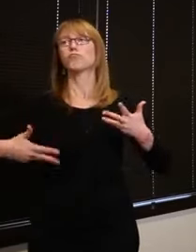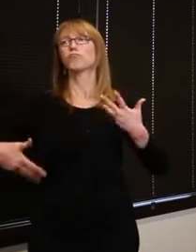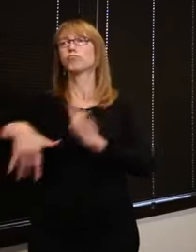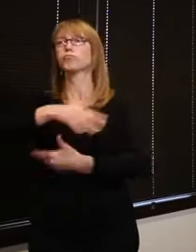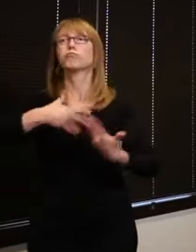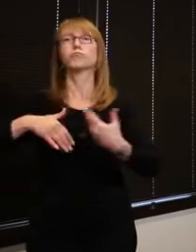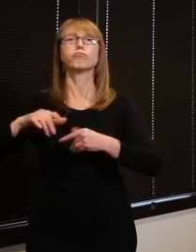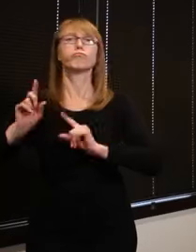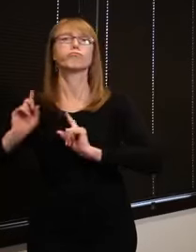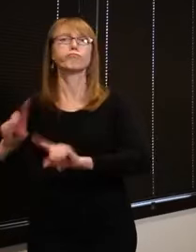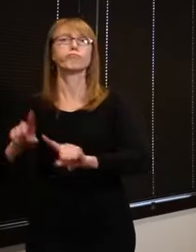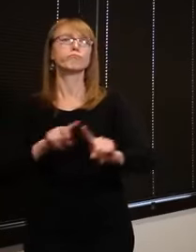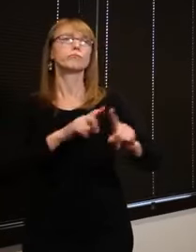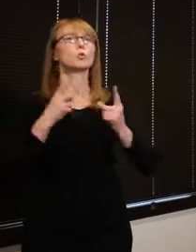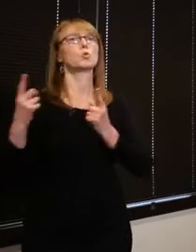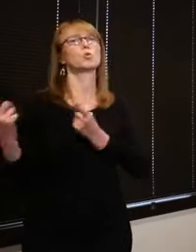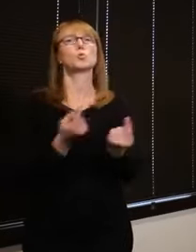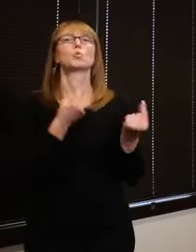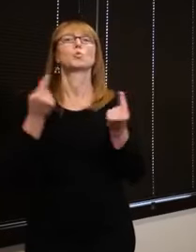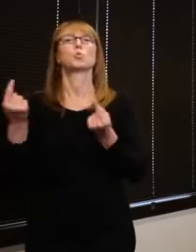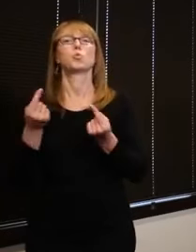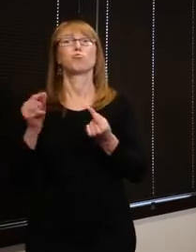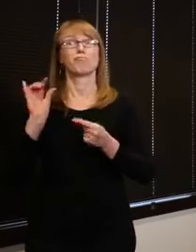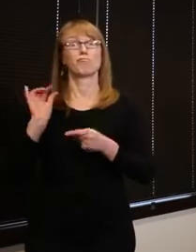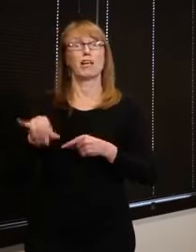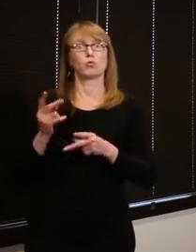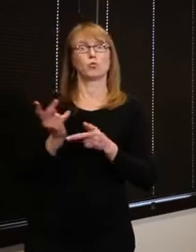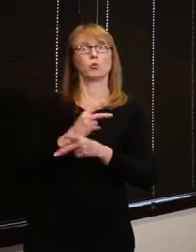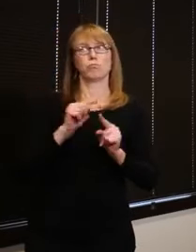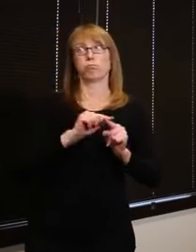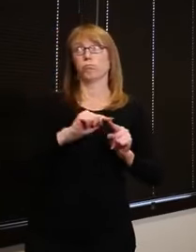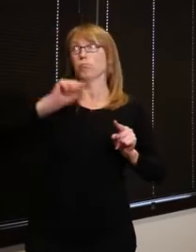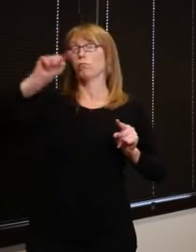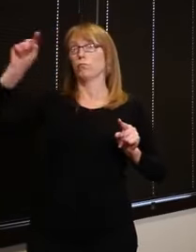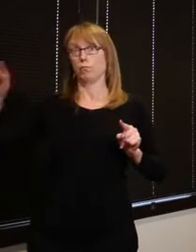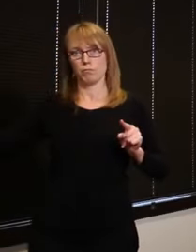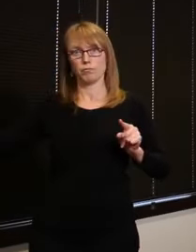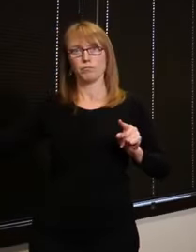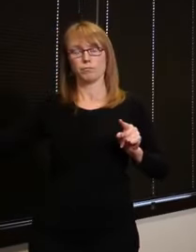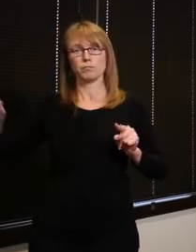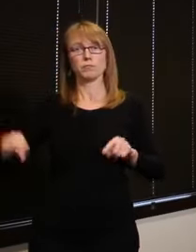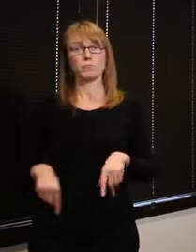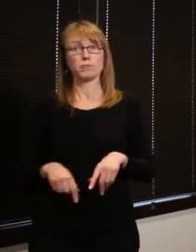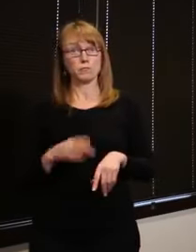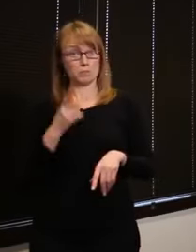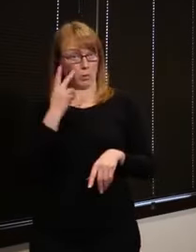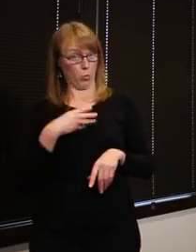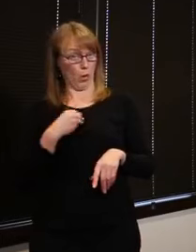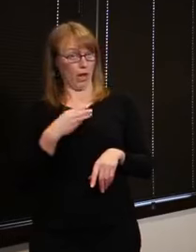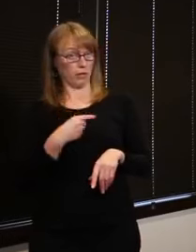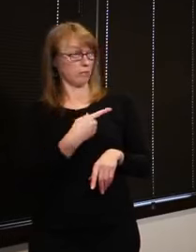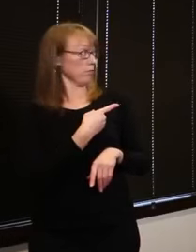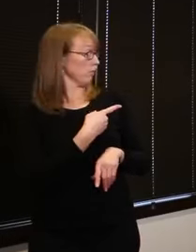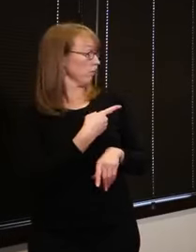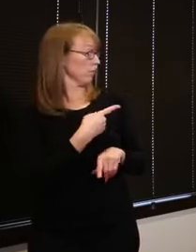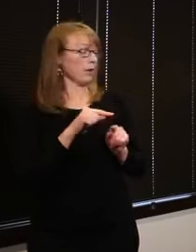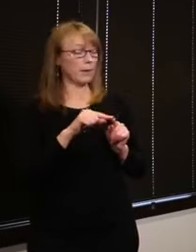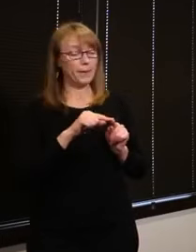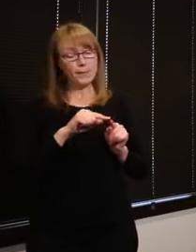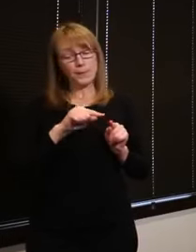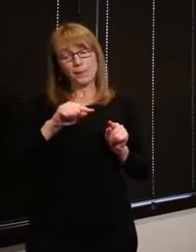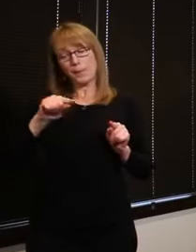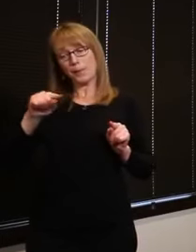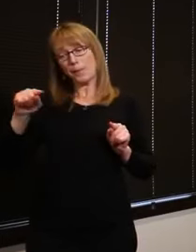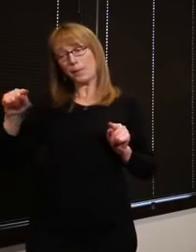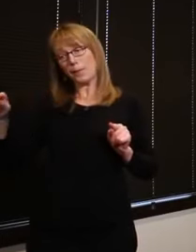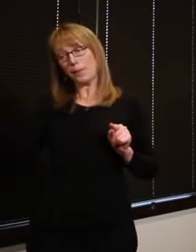have predicted really being a worst case. And the white line is what we believe is the most likely case, though. And so that's